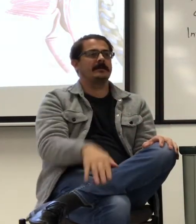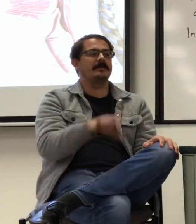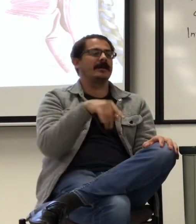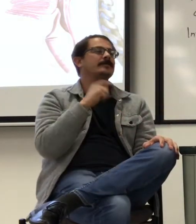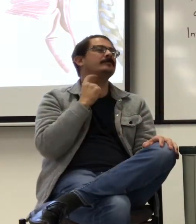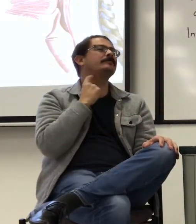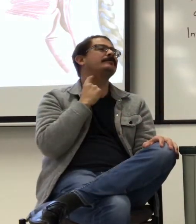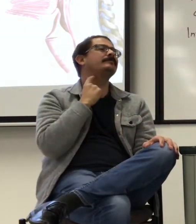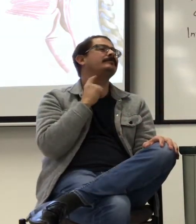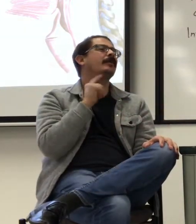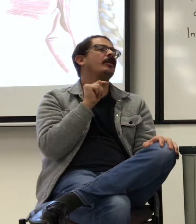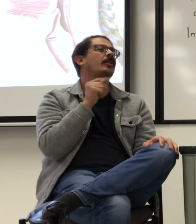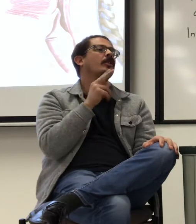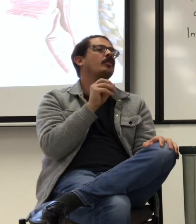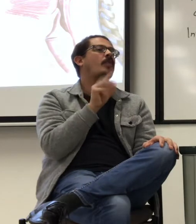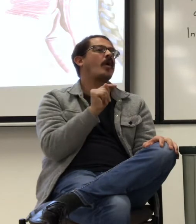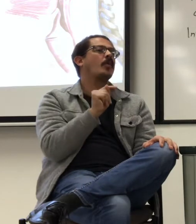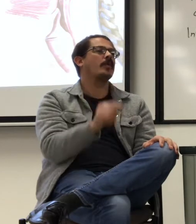throat.